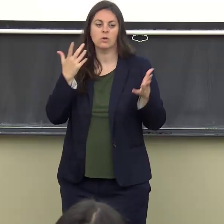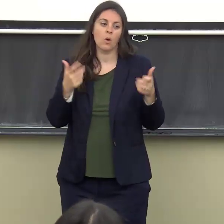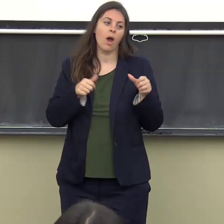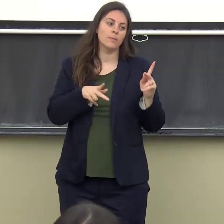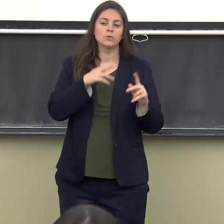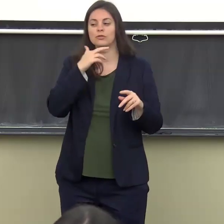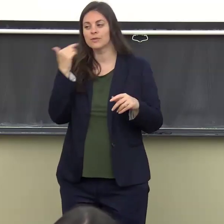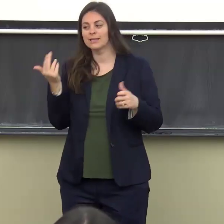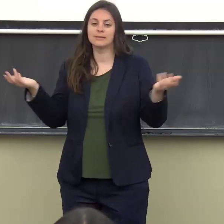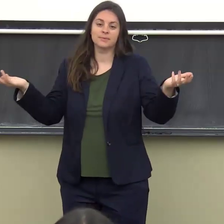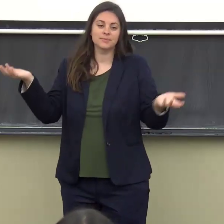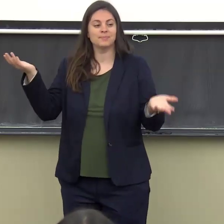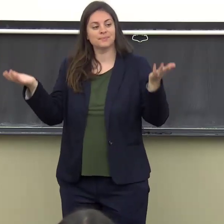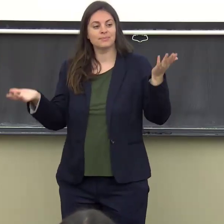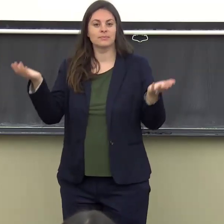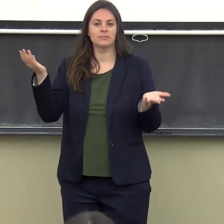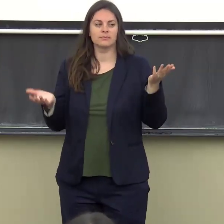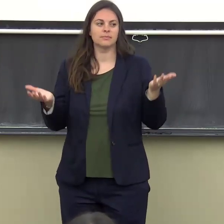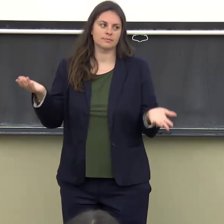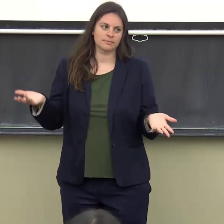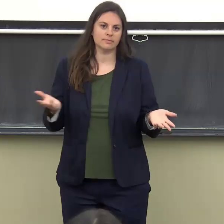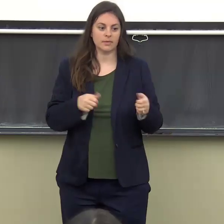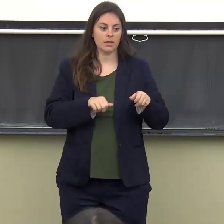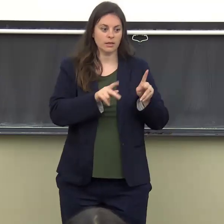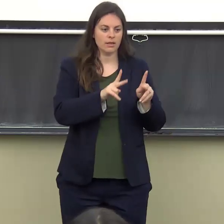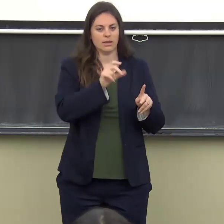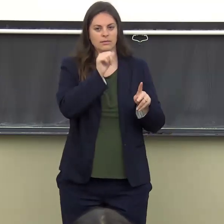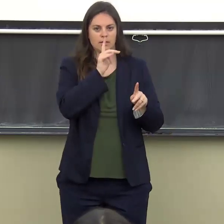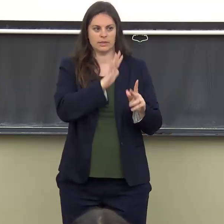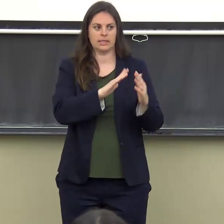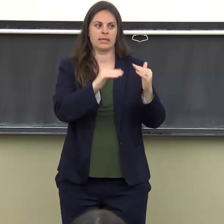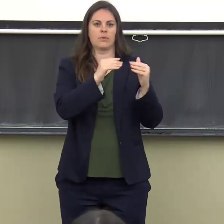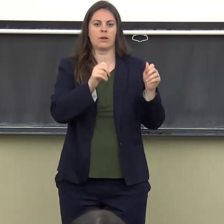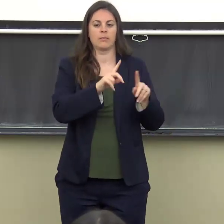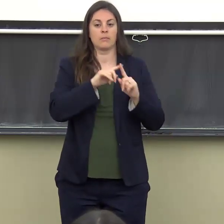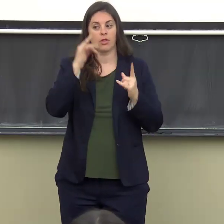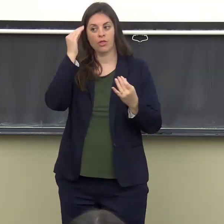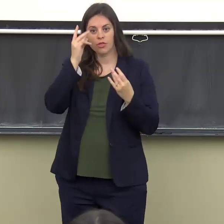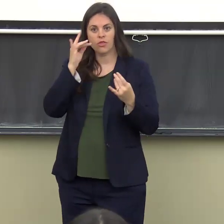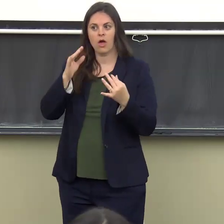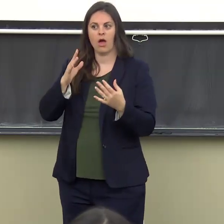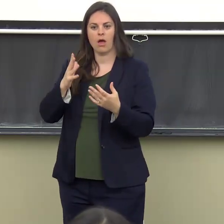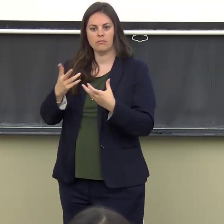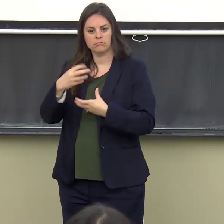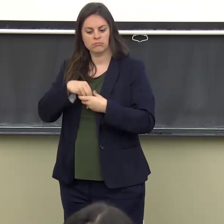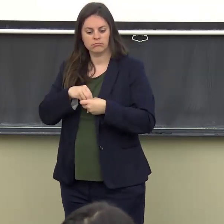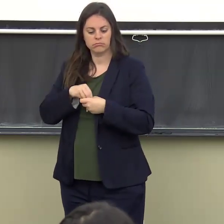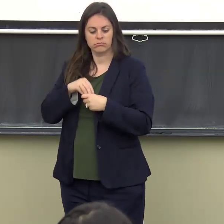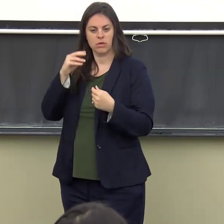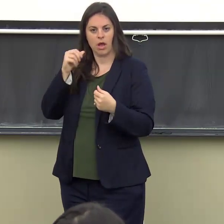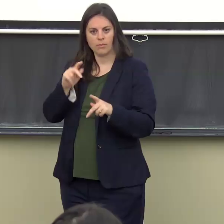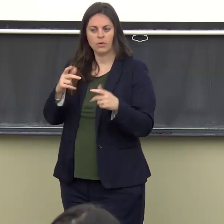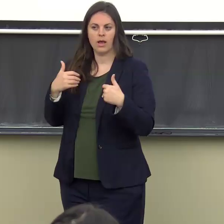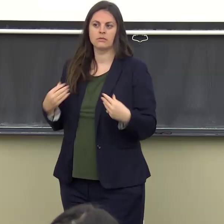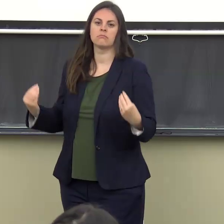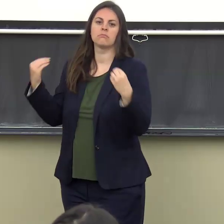from people where it's like that opportunity is not an equitable opportunity. Here, a thoughtful opportunity has a lot more carriage